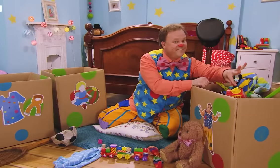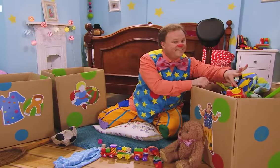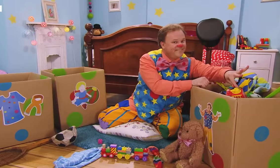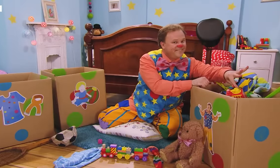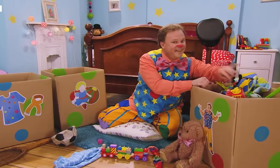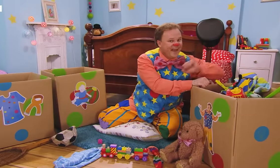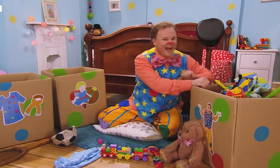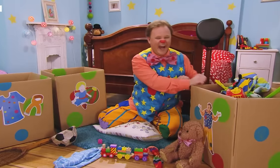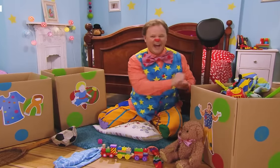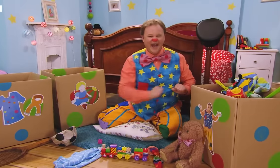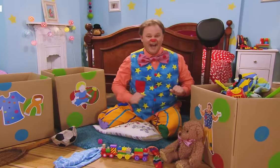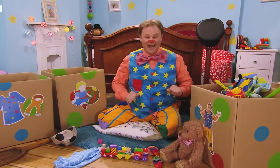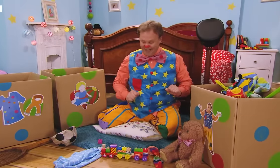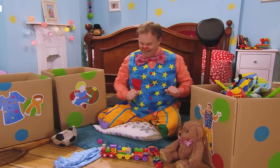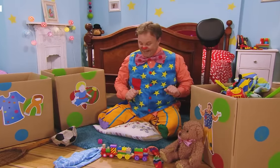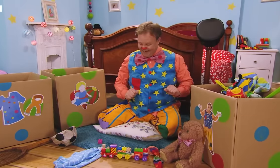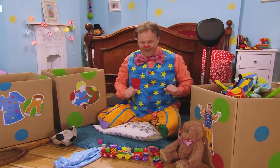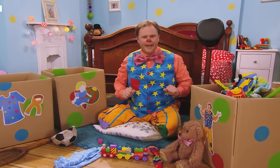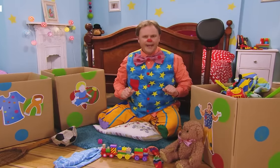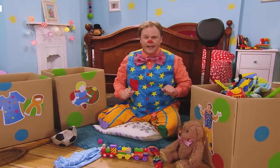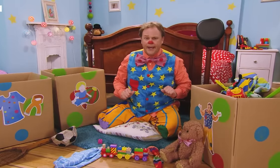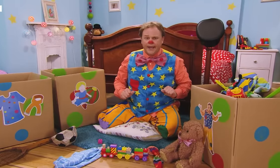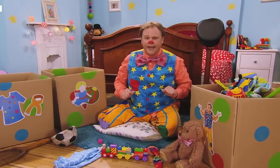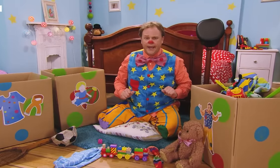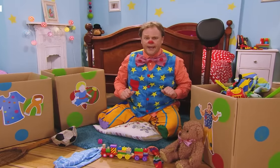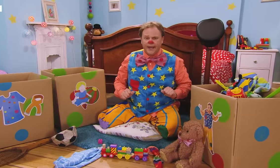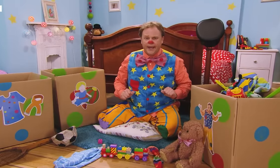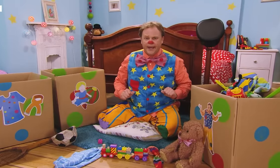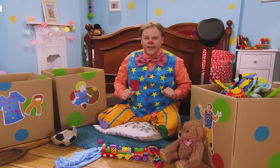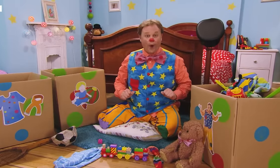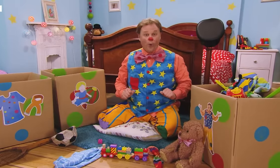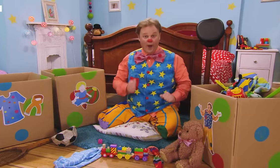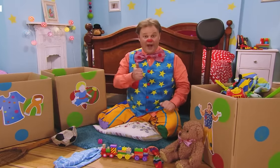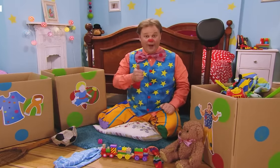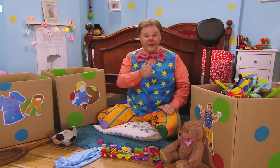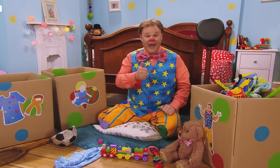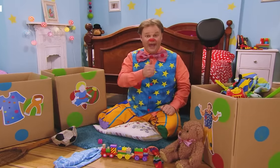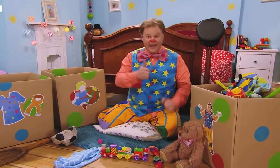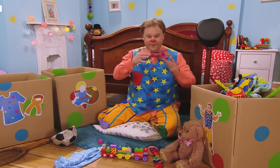mess, Mr. Tumble. You better get recycling. Oh, OK. My